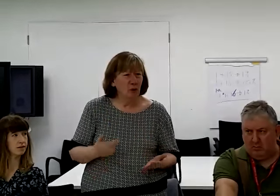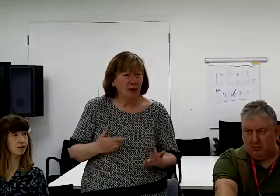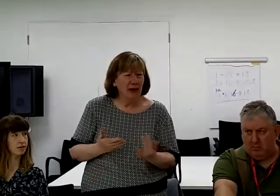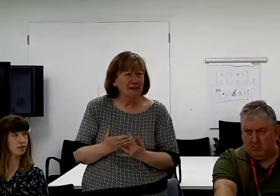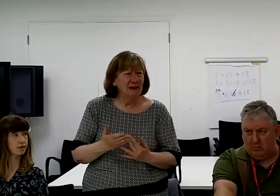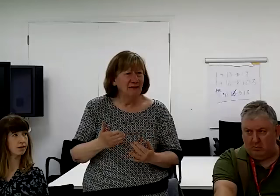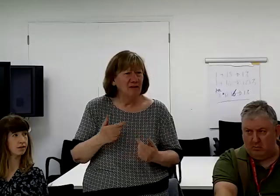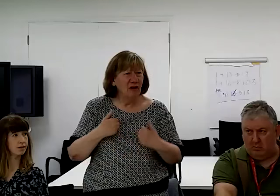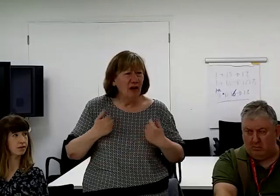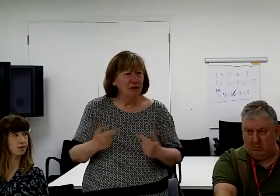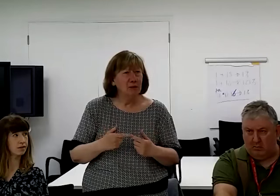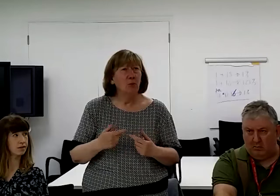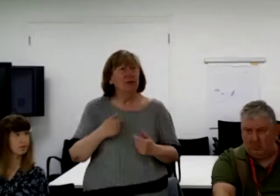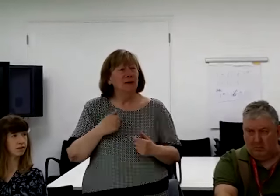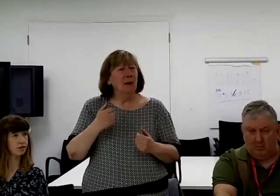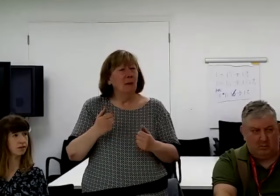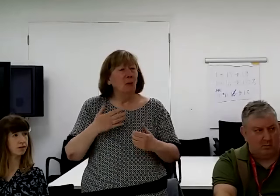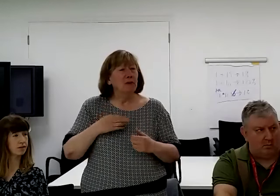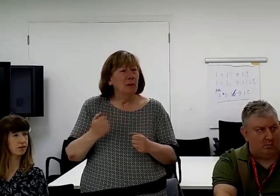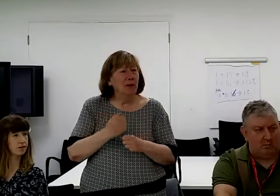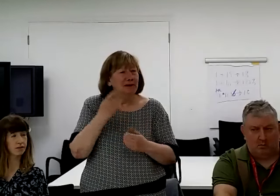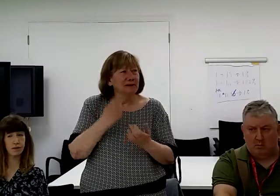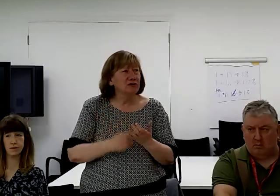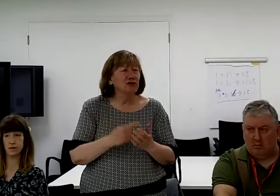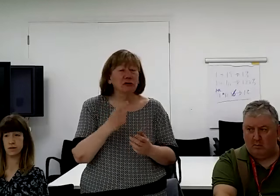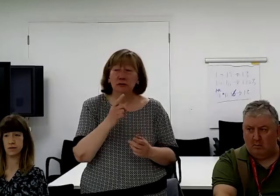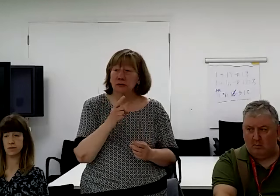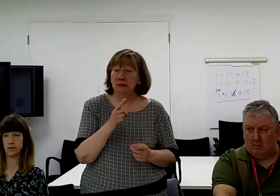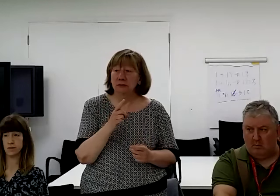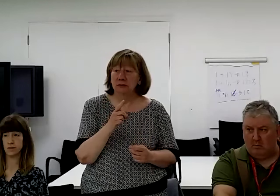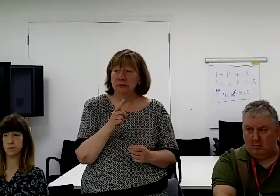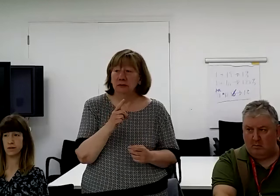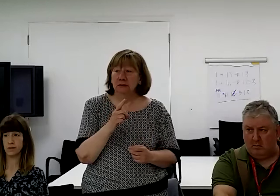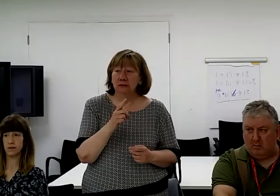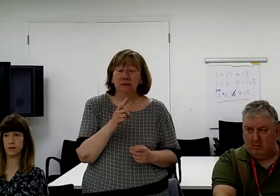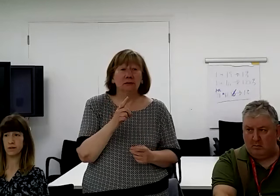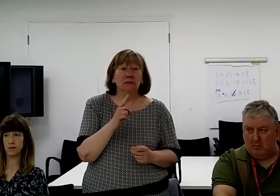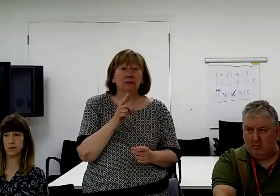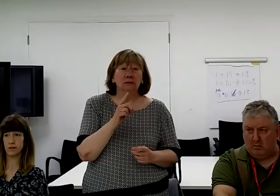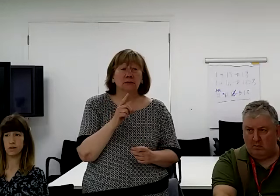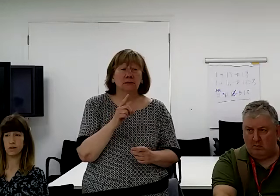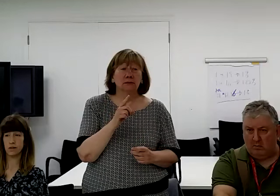more interpreting for deaf people. Sorry, is it on? Is the mic on?